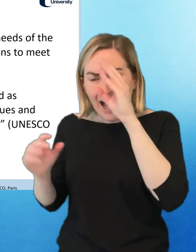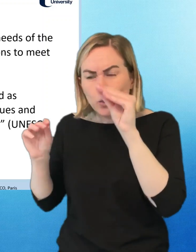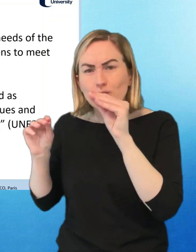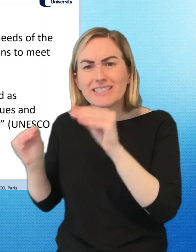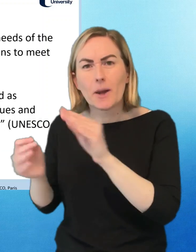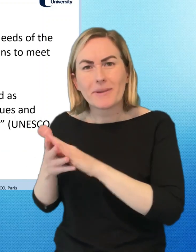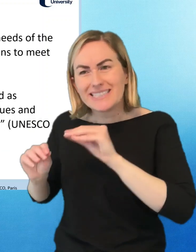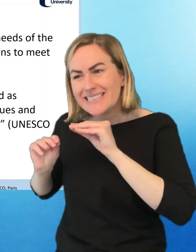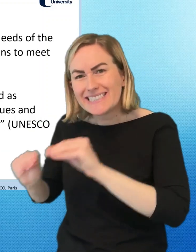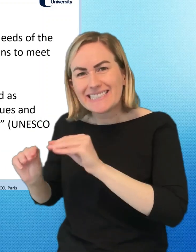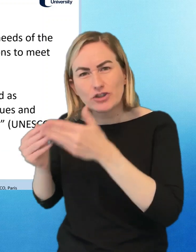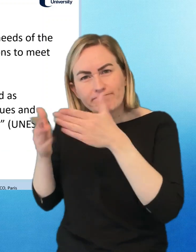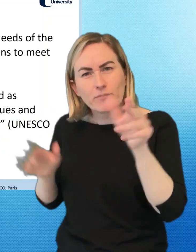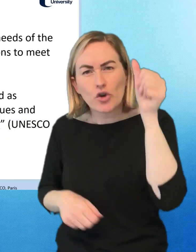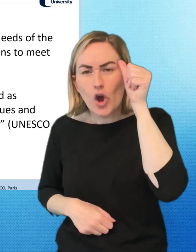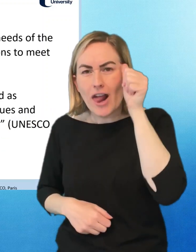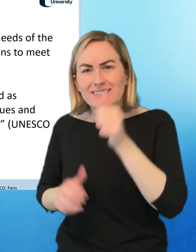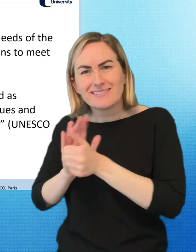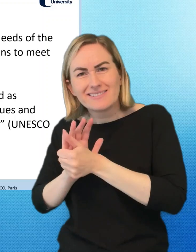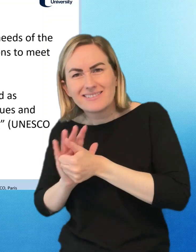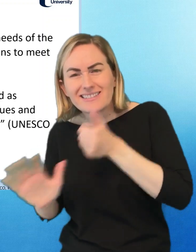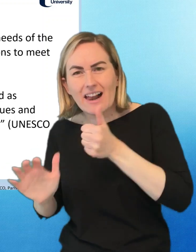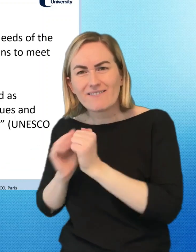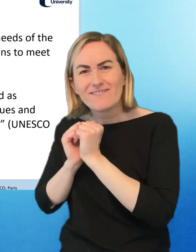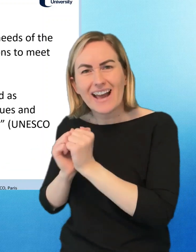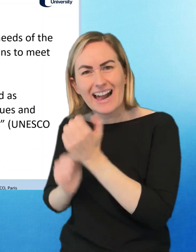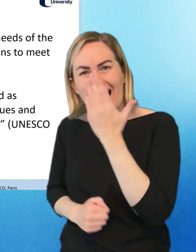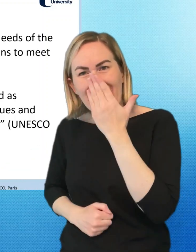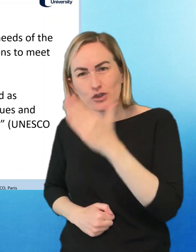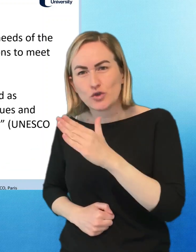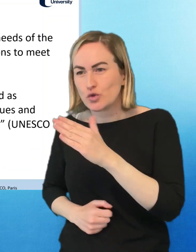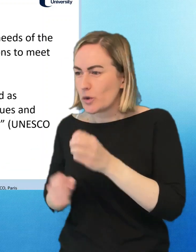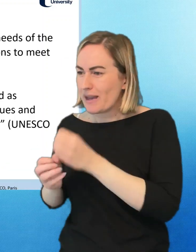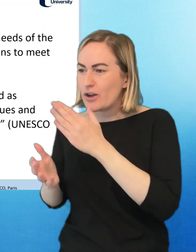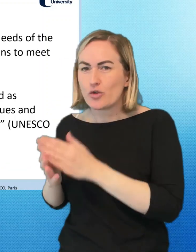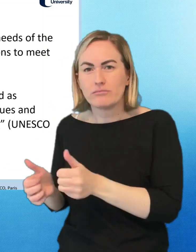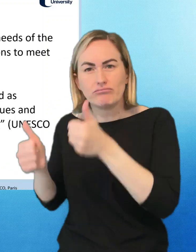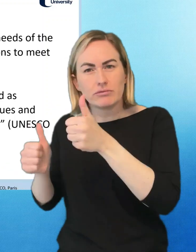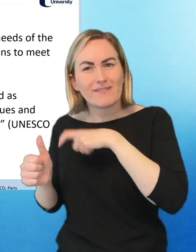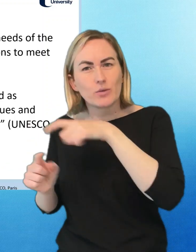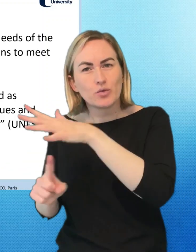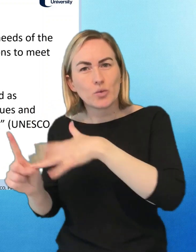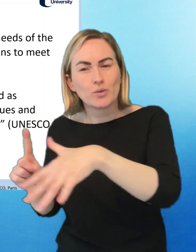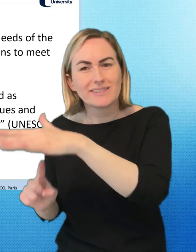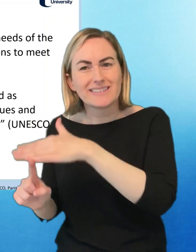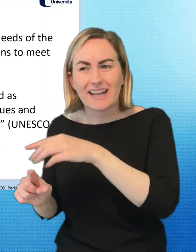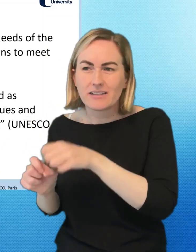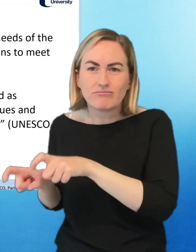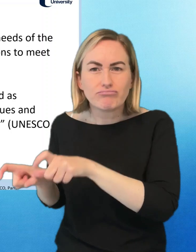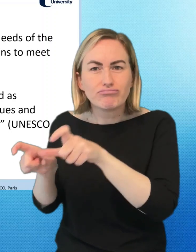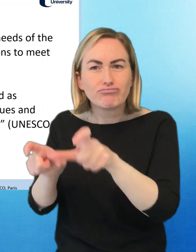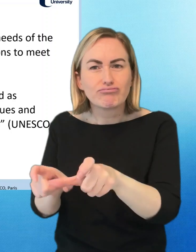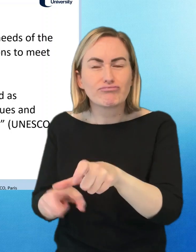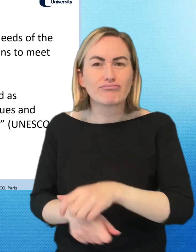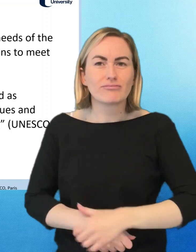sustainable development is about changing knowledge, skills, values and attitudes to enable a more sustainable and